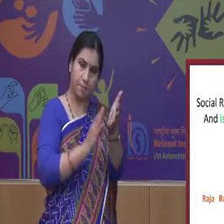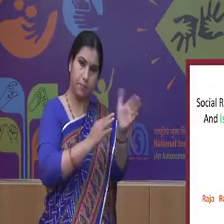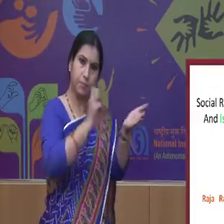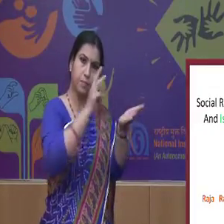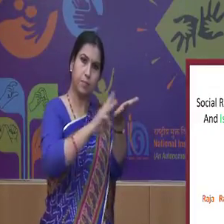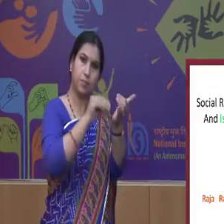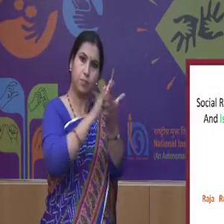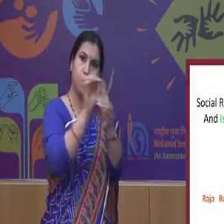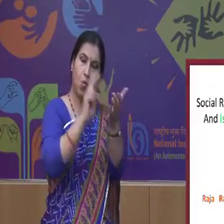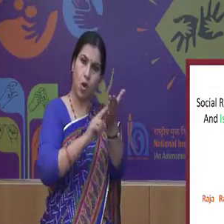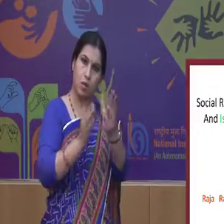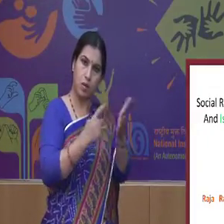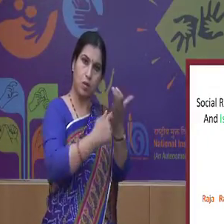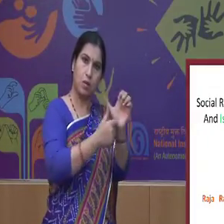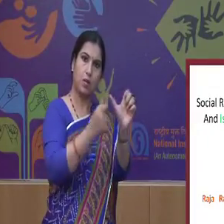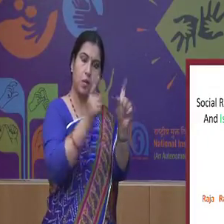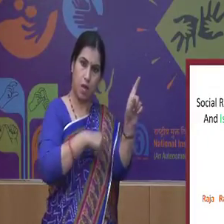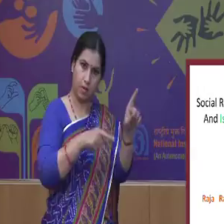Sir Syed Ahmad Khan,